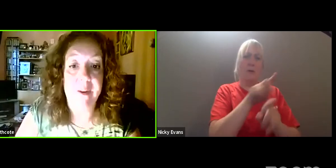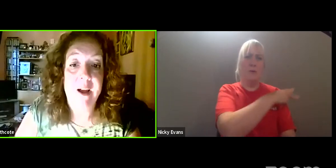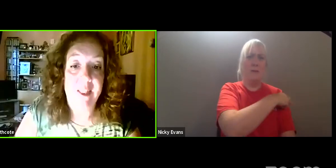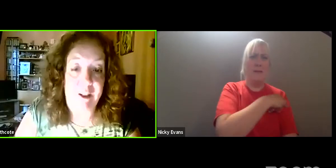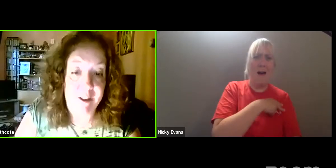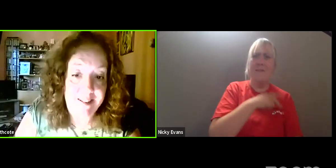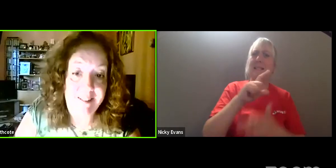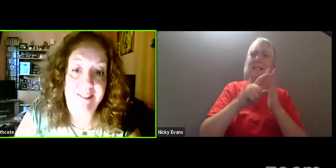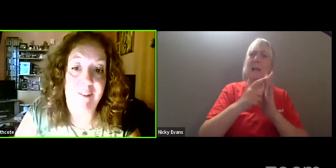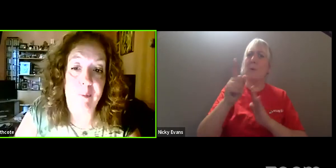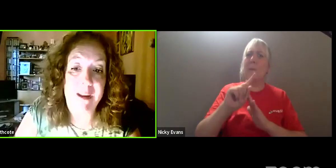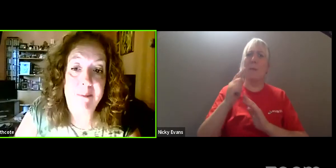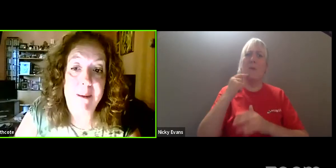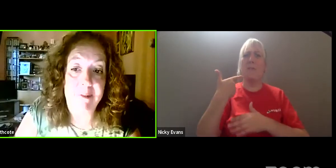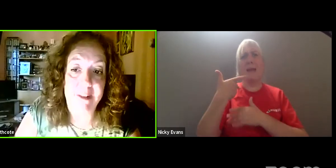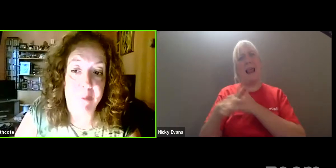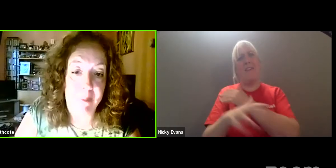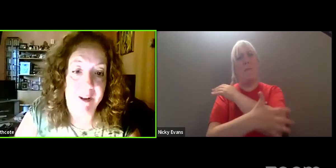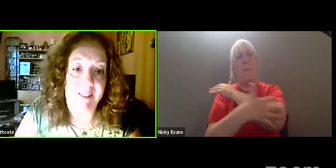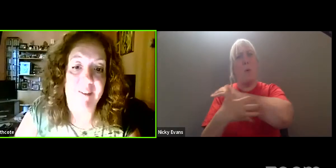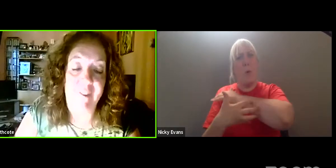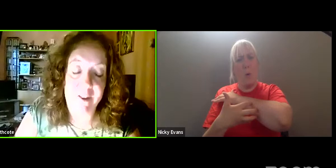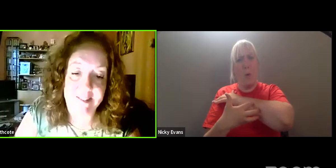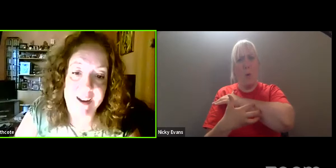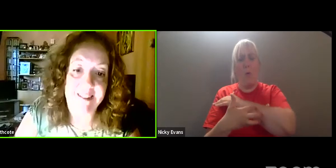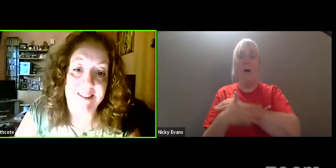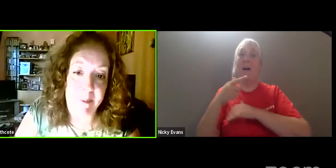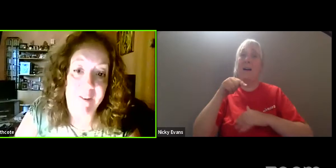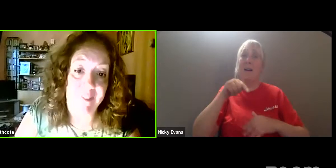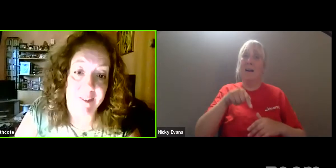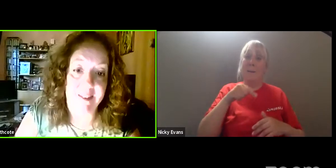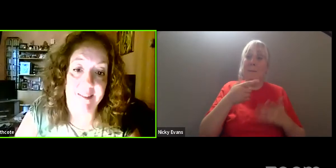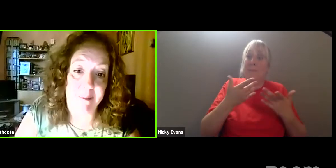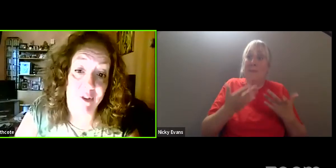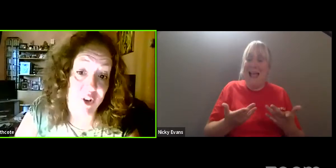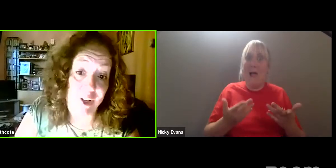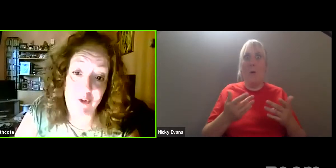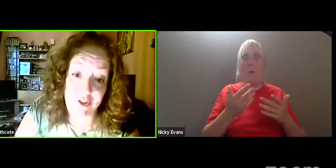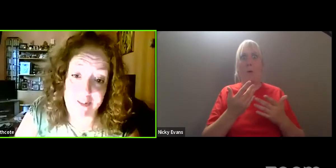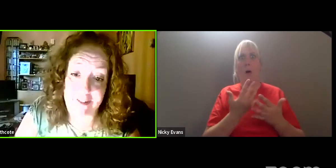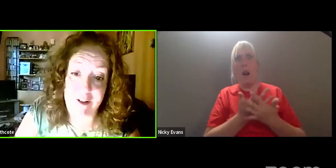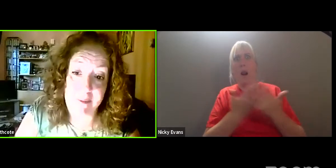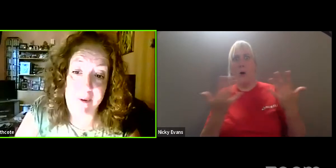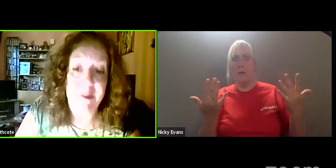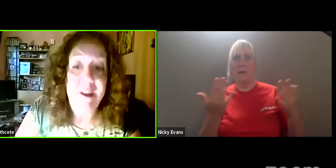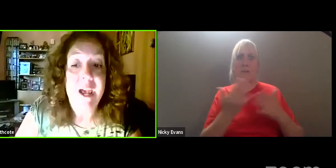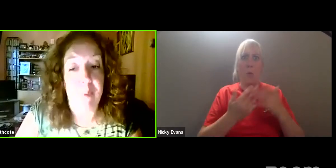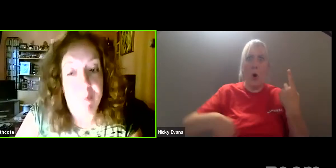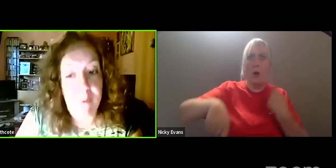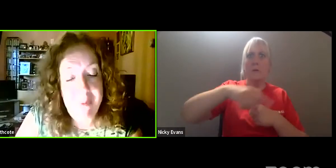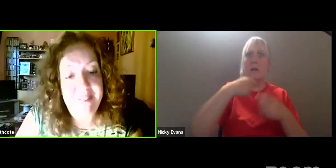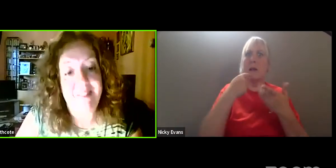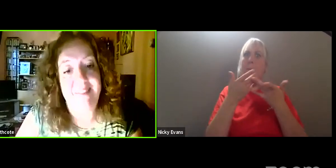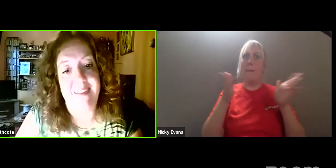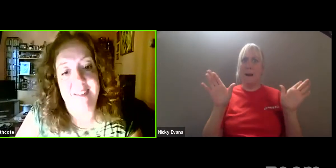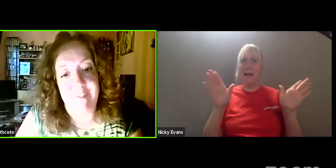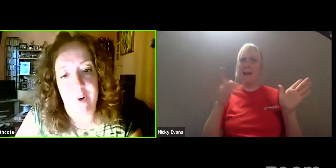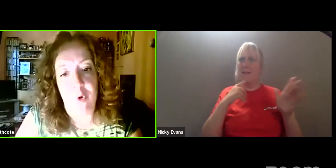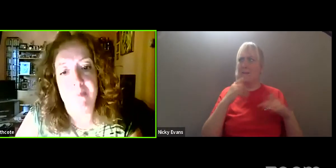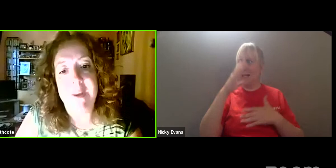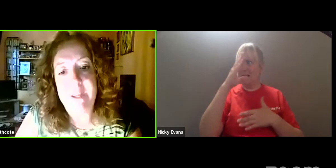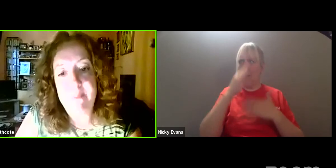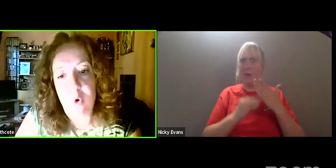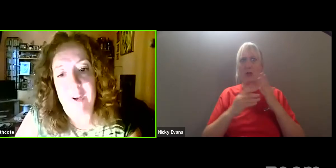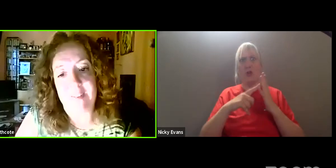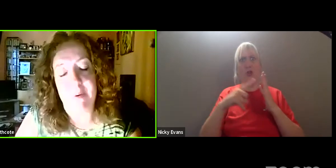destitute. The crisis has given many members of the public their first taste of the benefits system, as Charlotte was just describing, and with more businesses set to